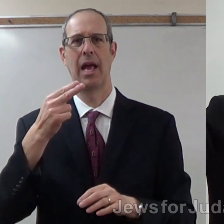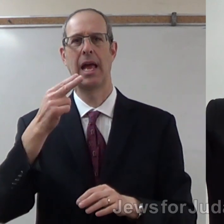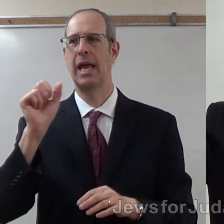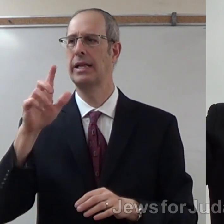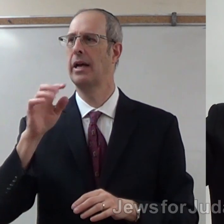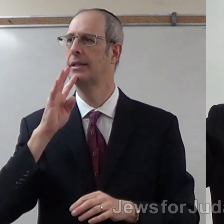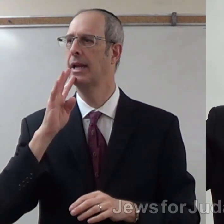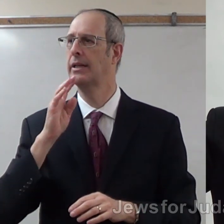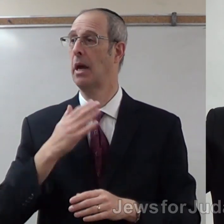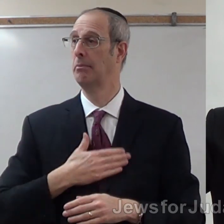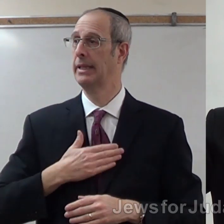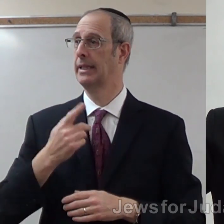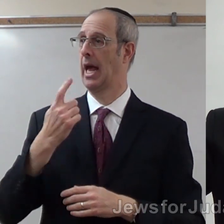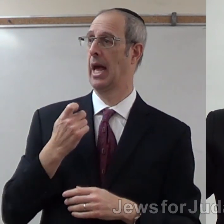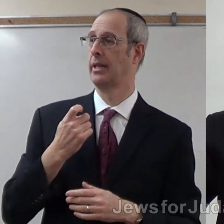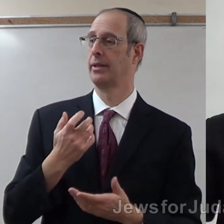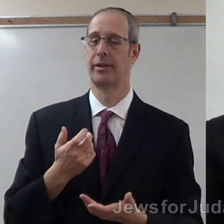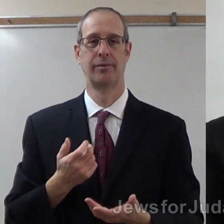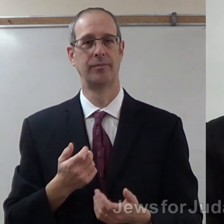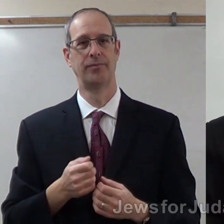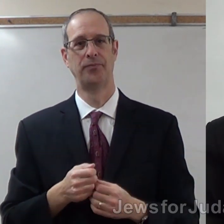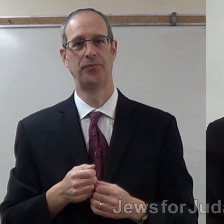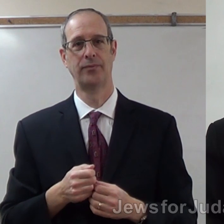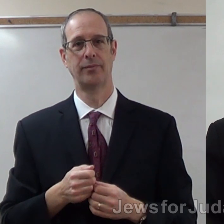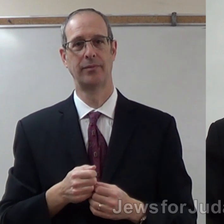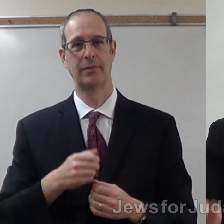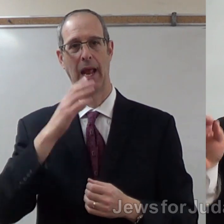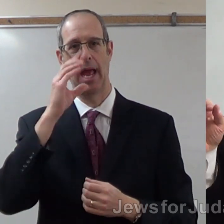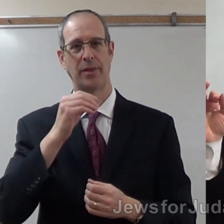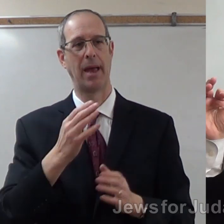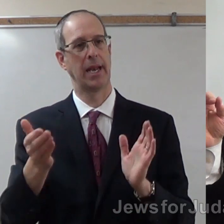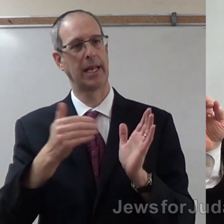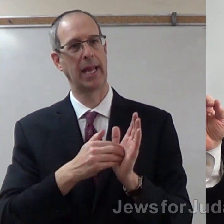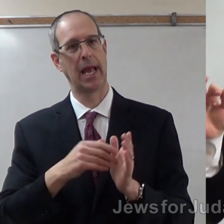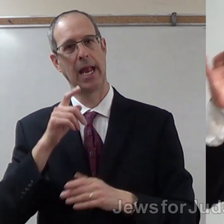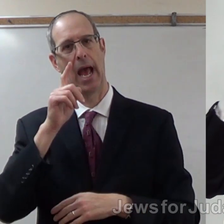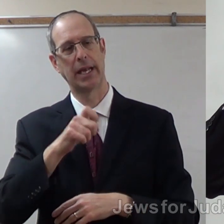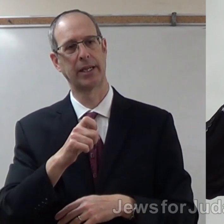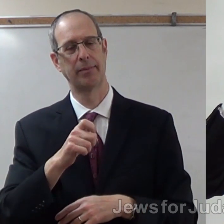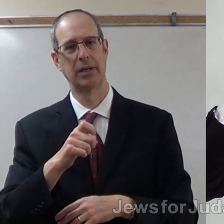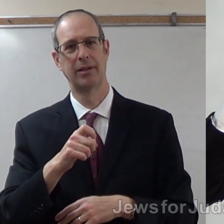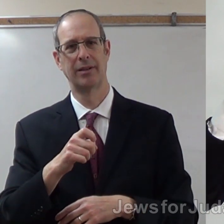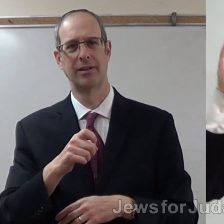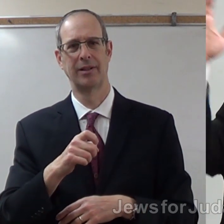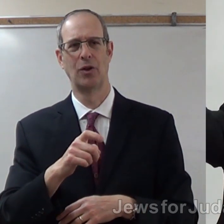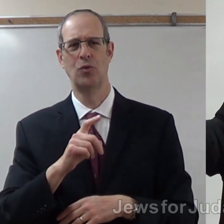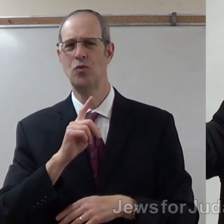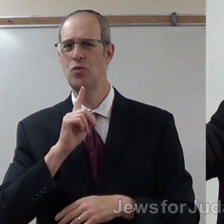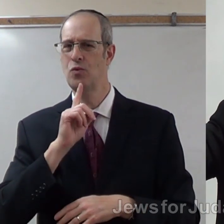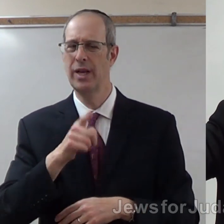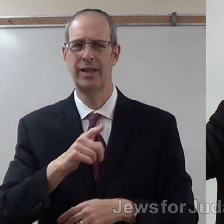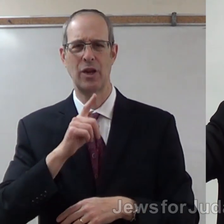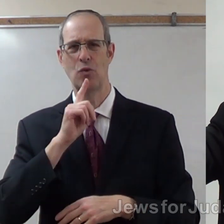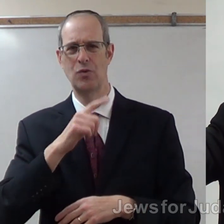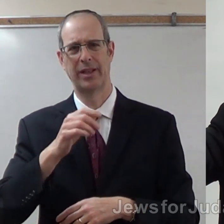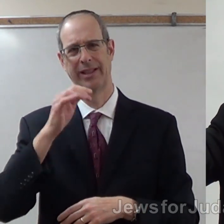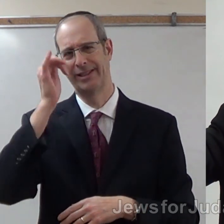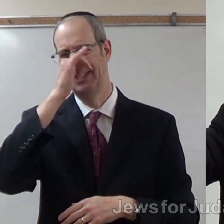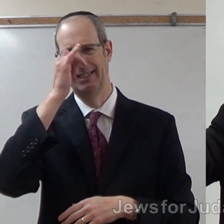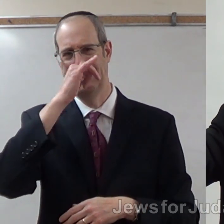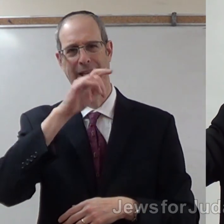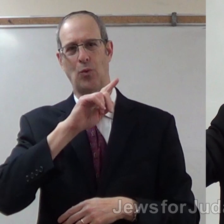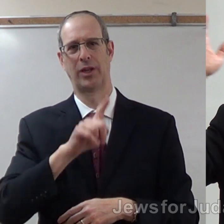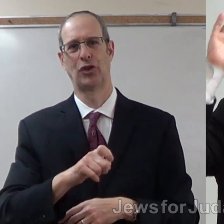says, please ask me. And the man again asks him a very, very foolish